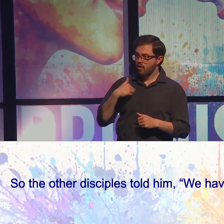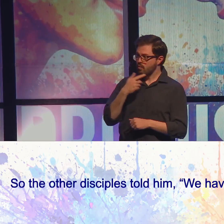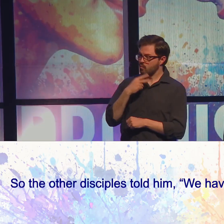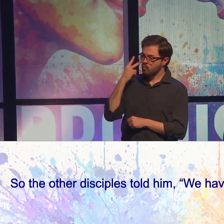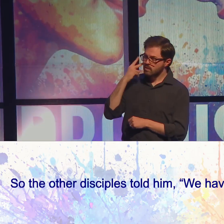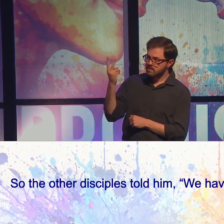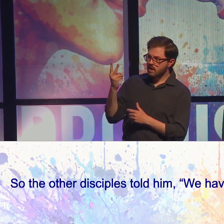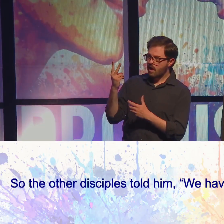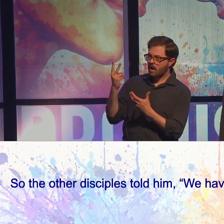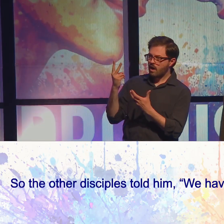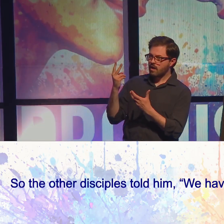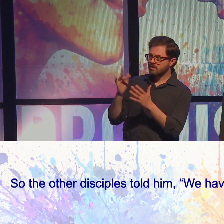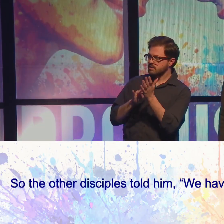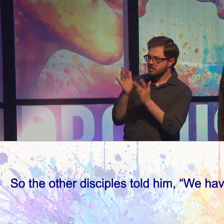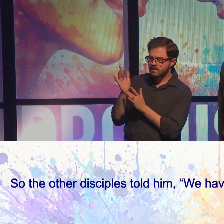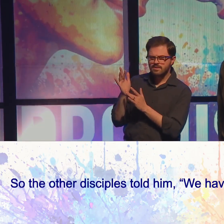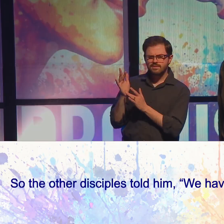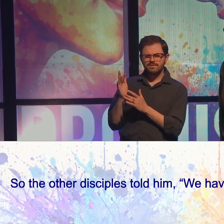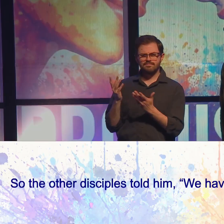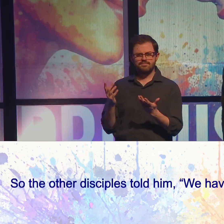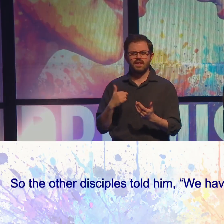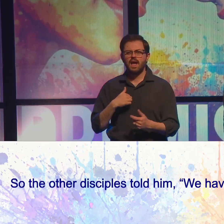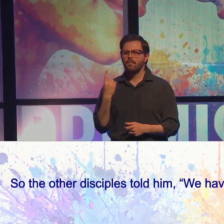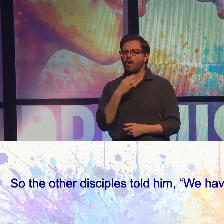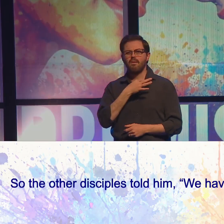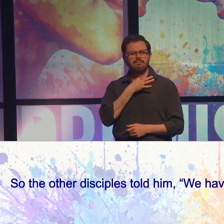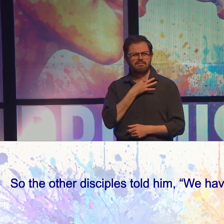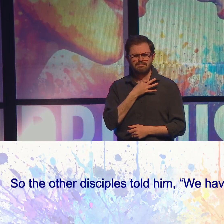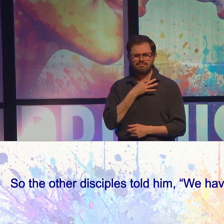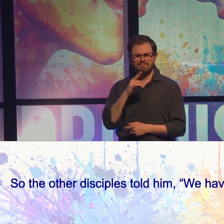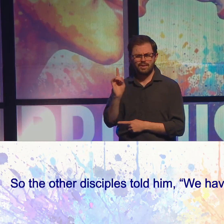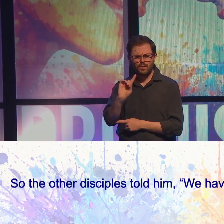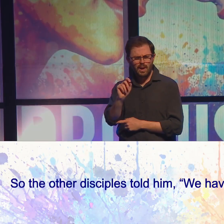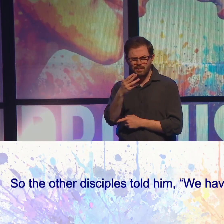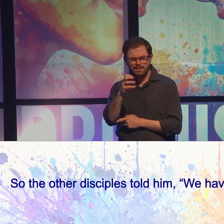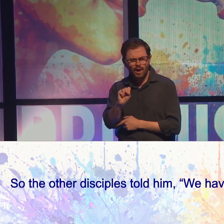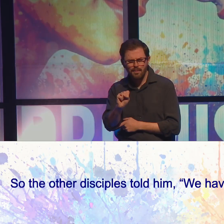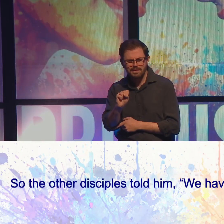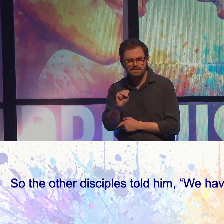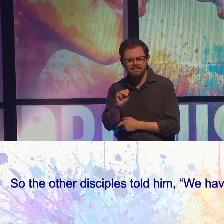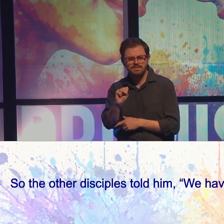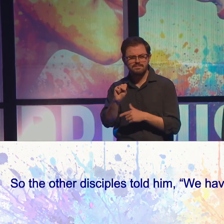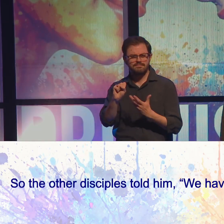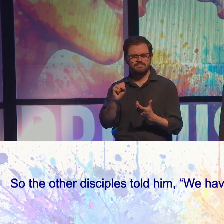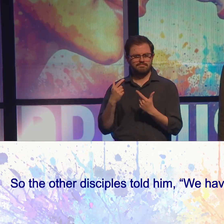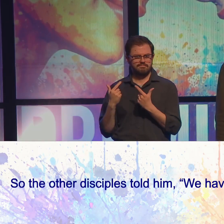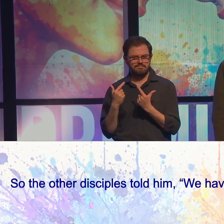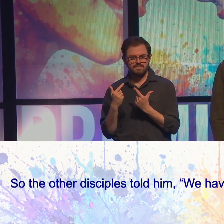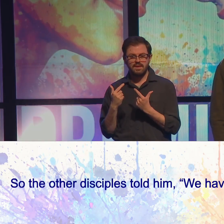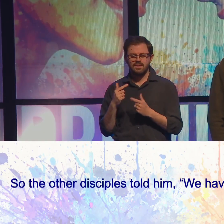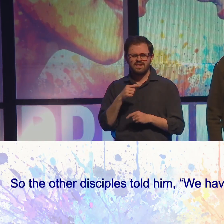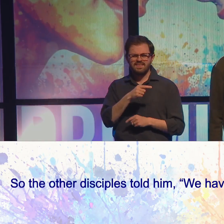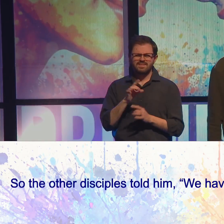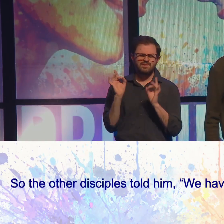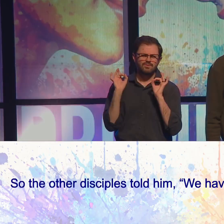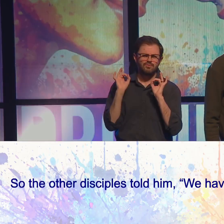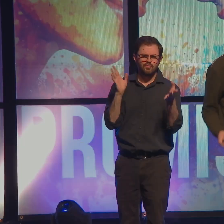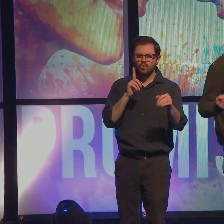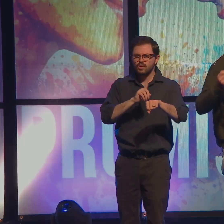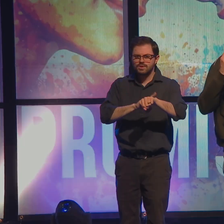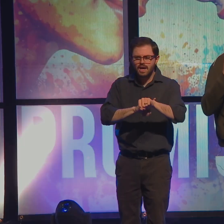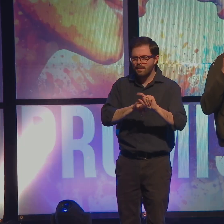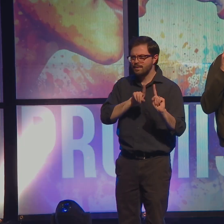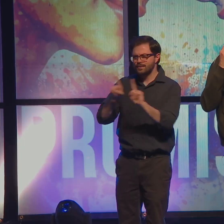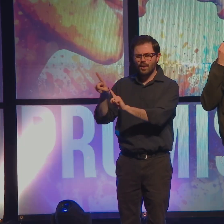said before, like I always want to know, where was Thomas? Like this is like the most, like the most terrible timing for a beer run.